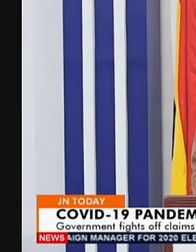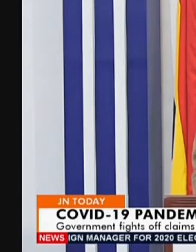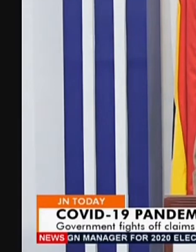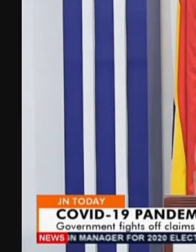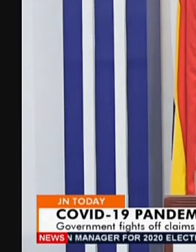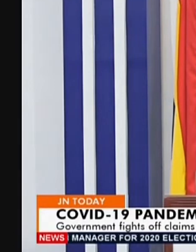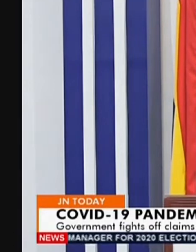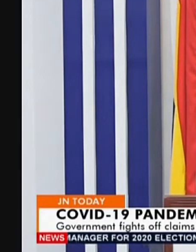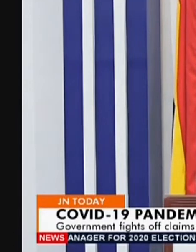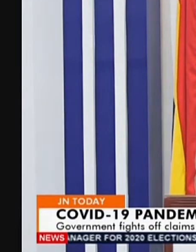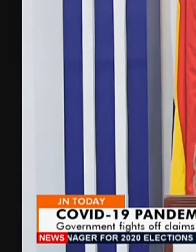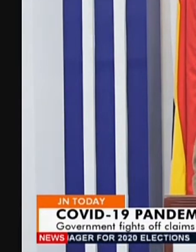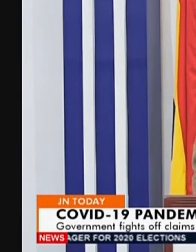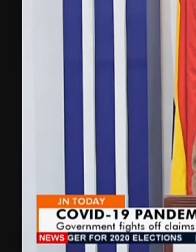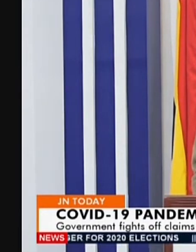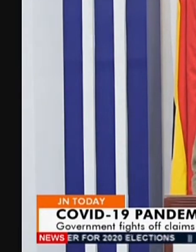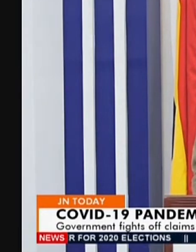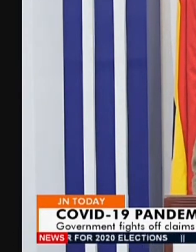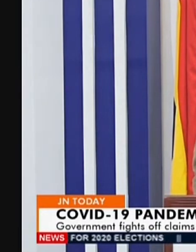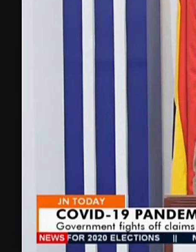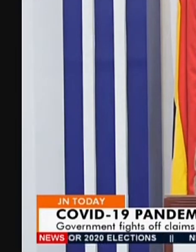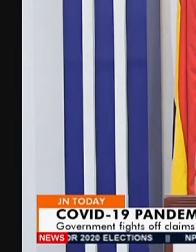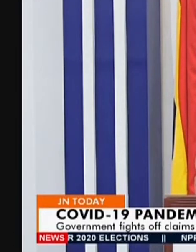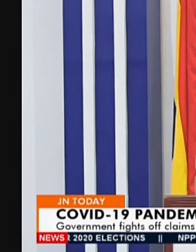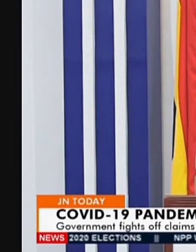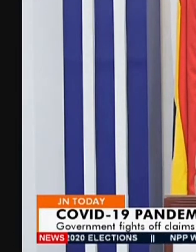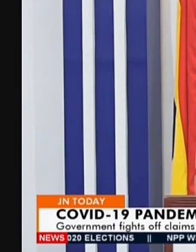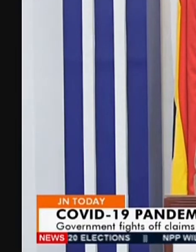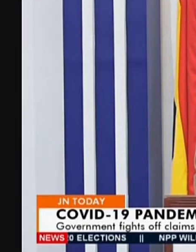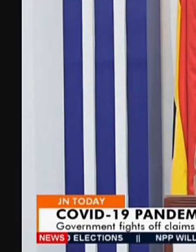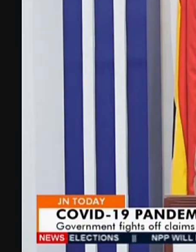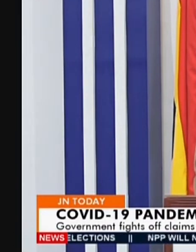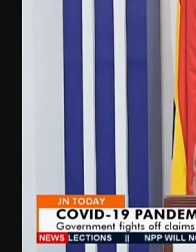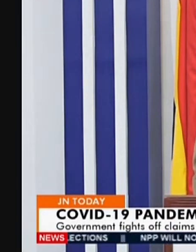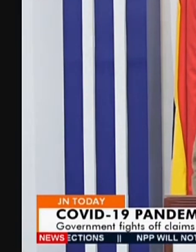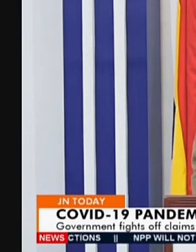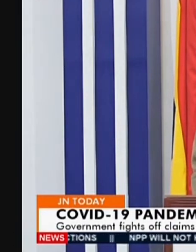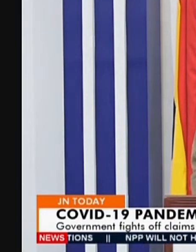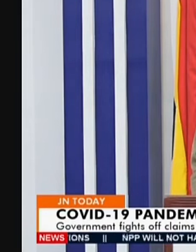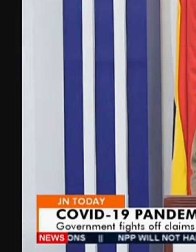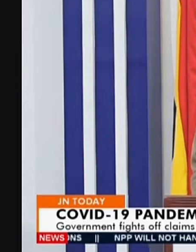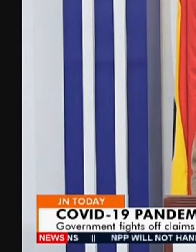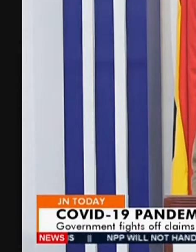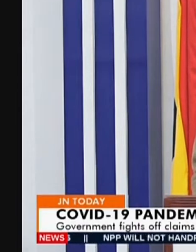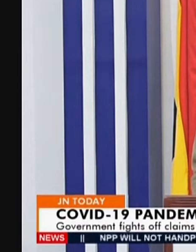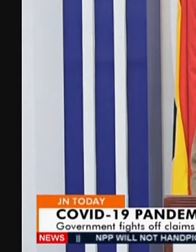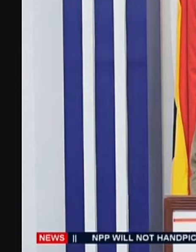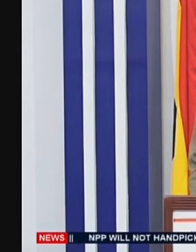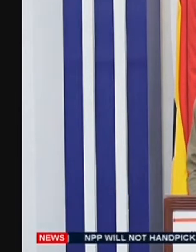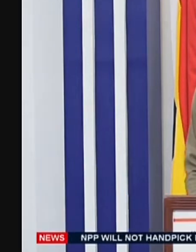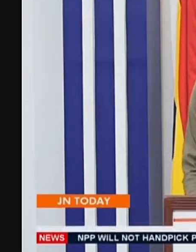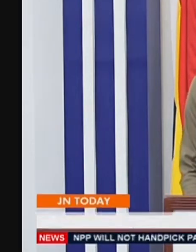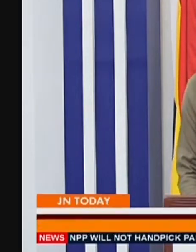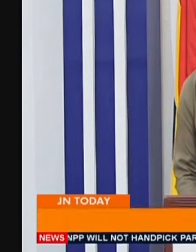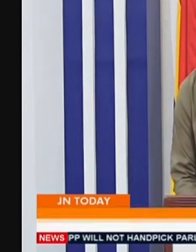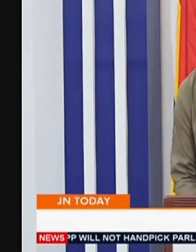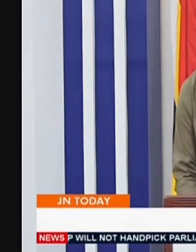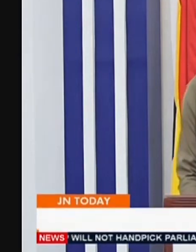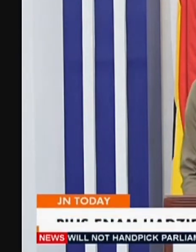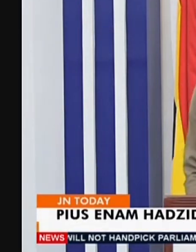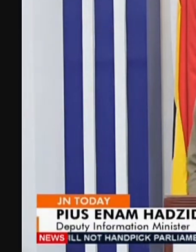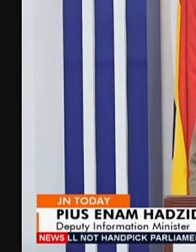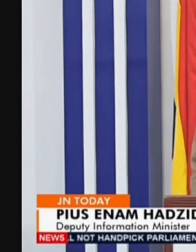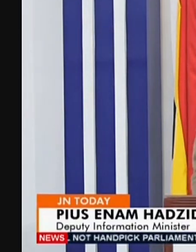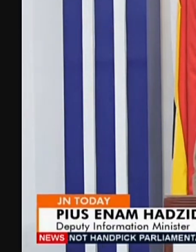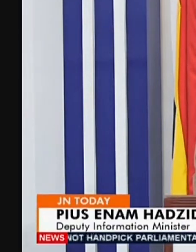of president a few years ago. 20 other African countries, including all